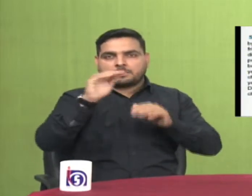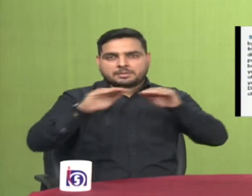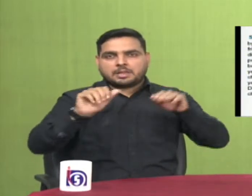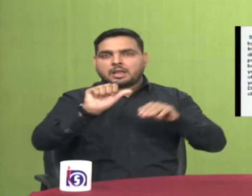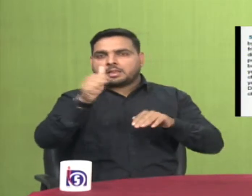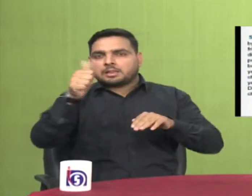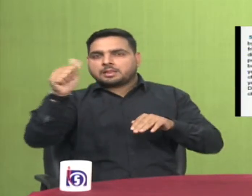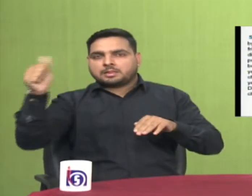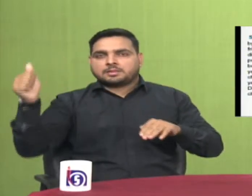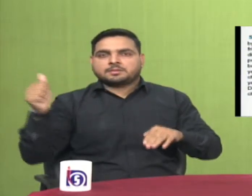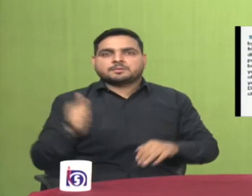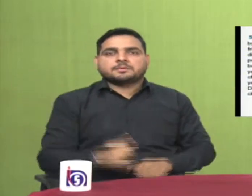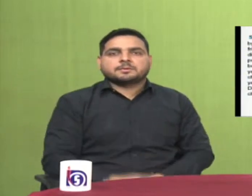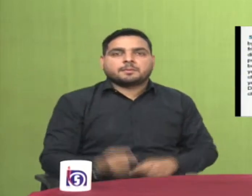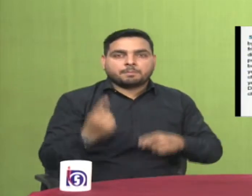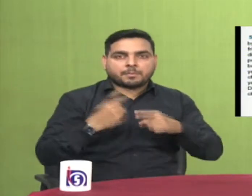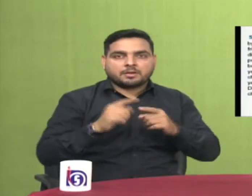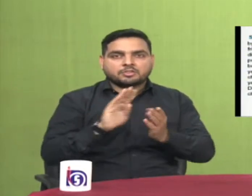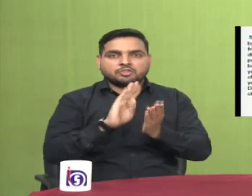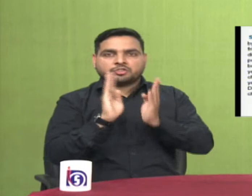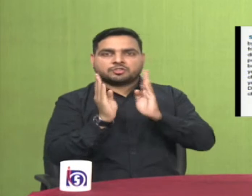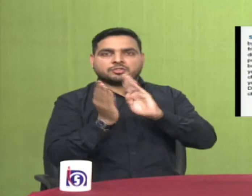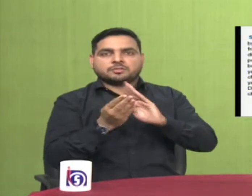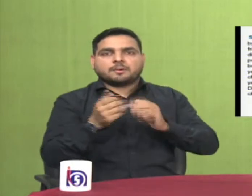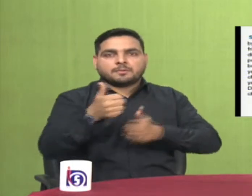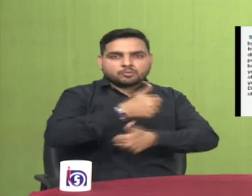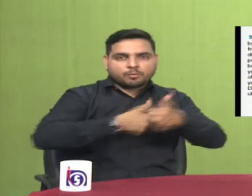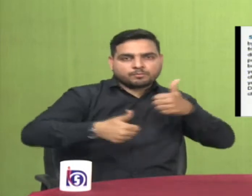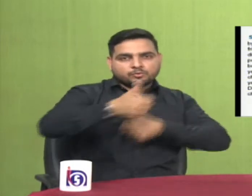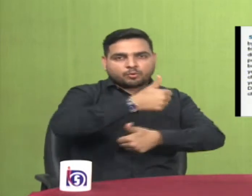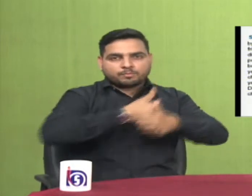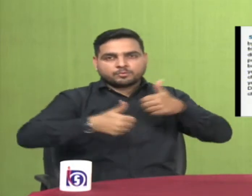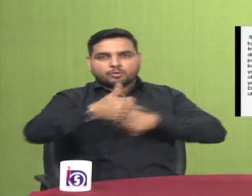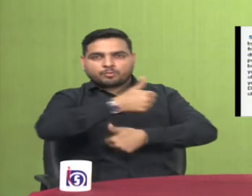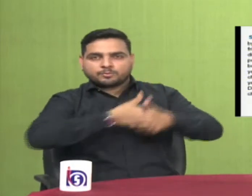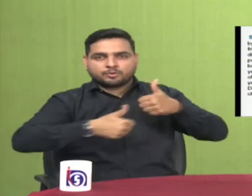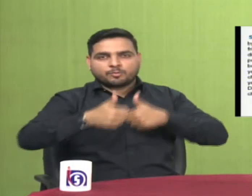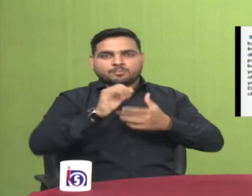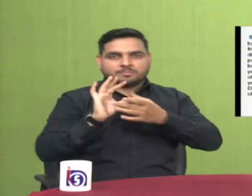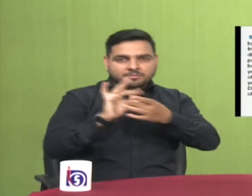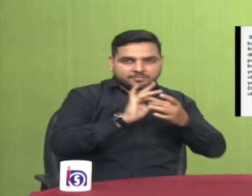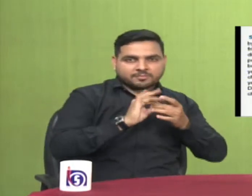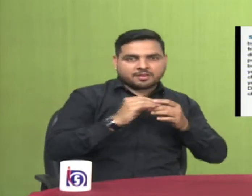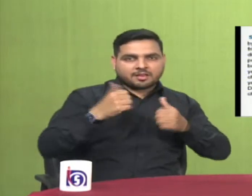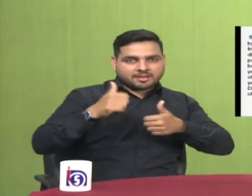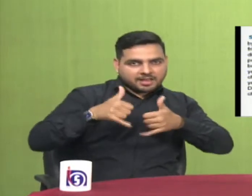with other children and becomes competitive.